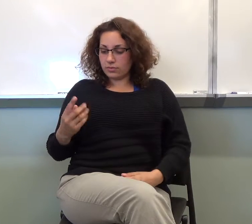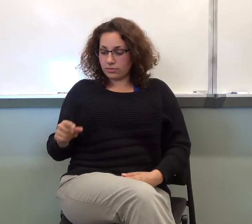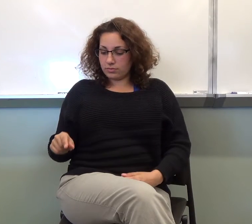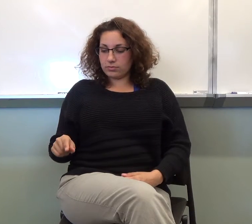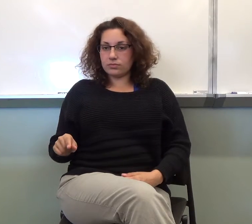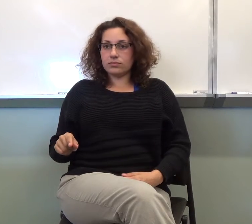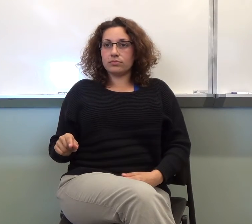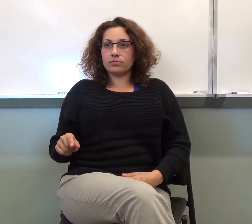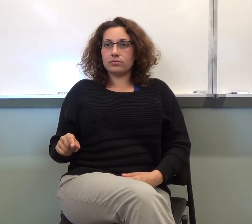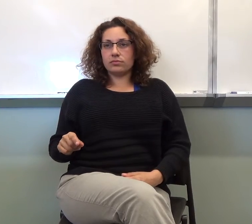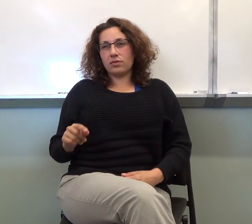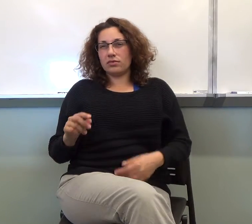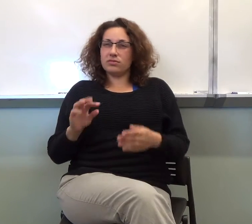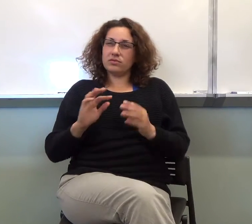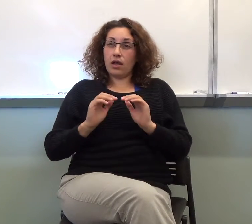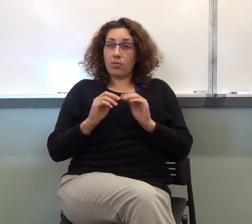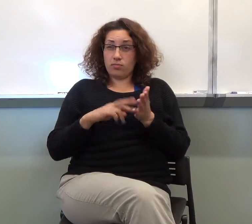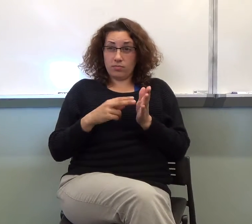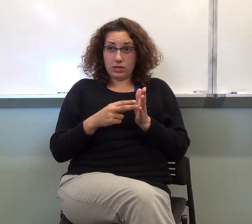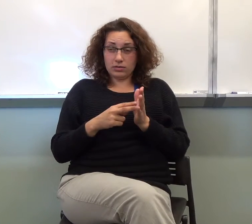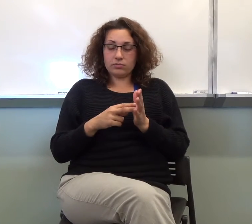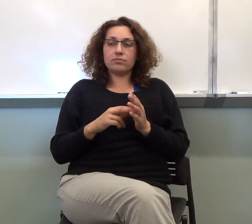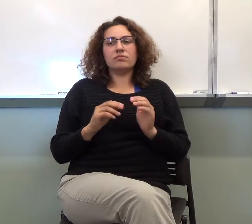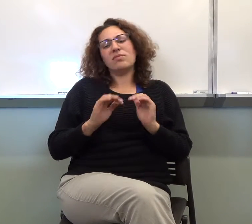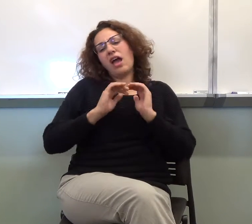which means how to study, and English.